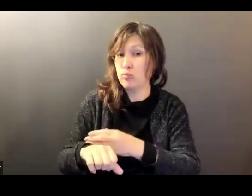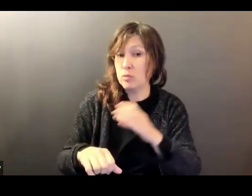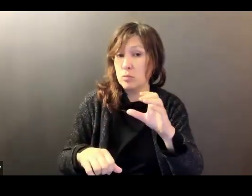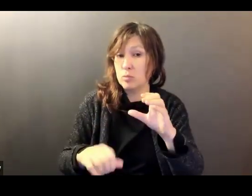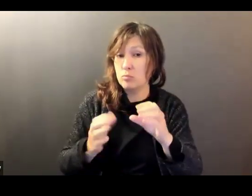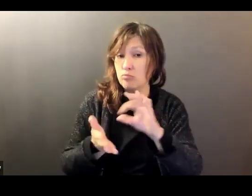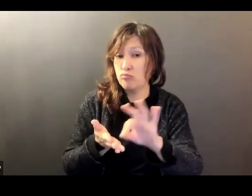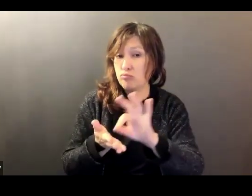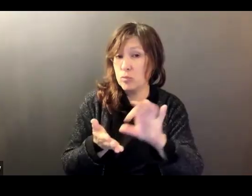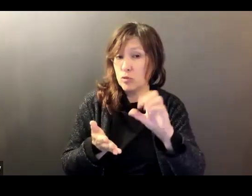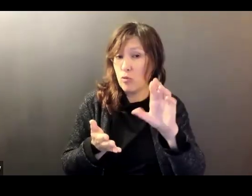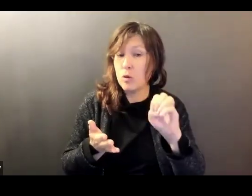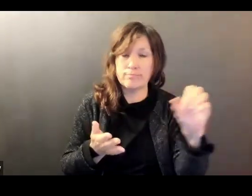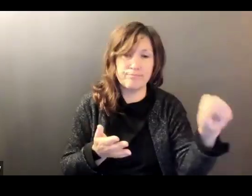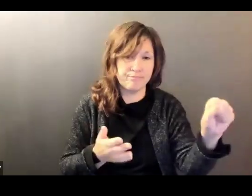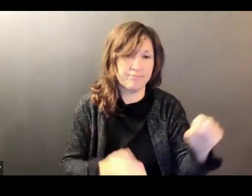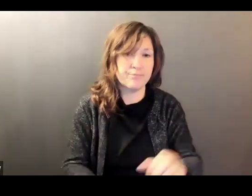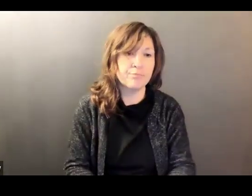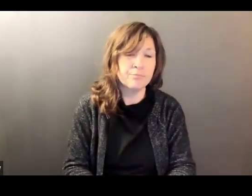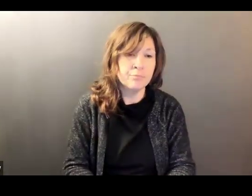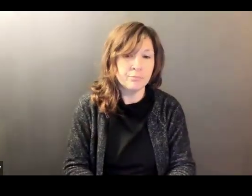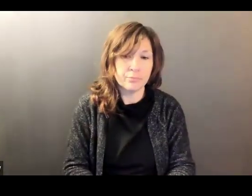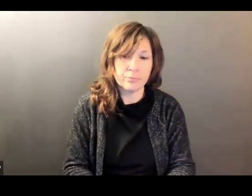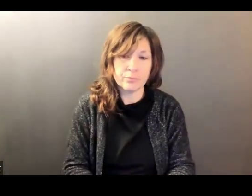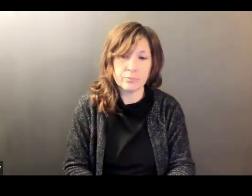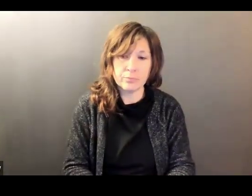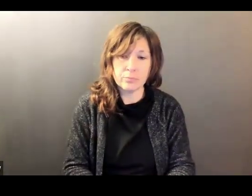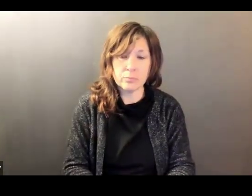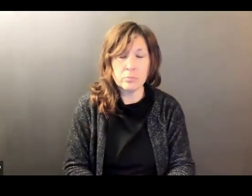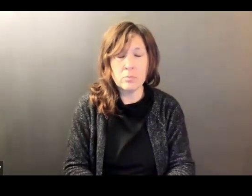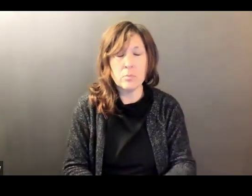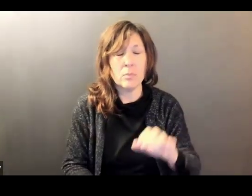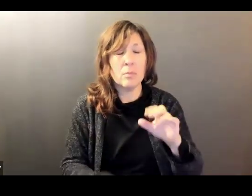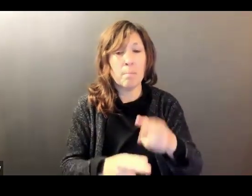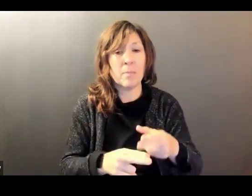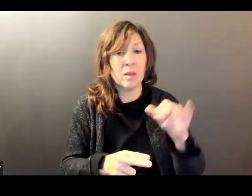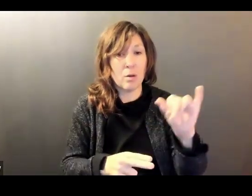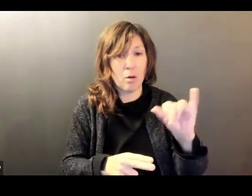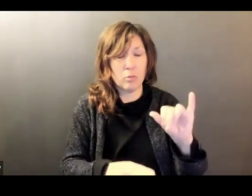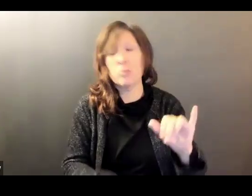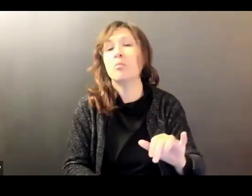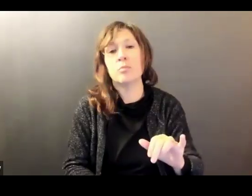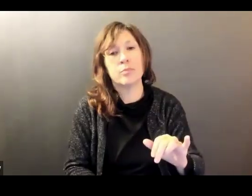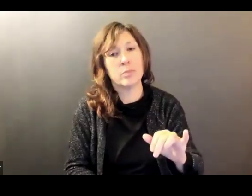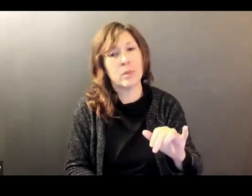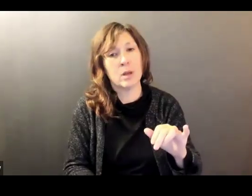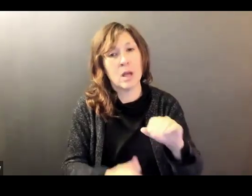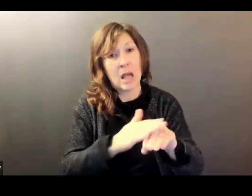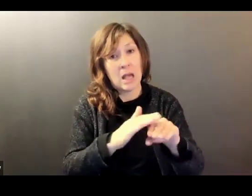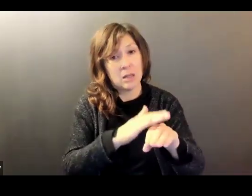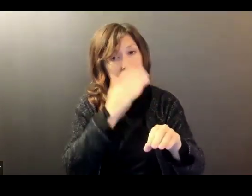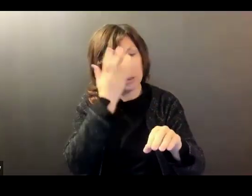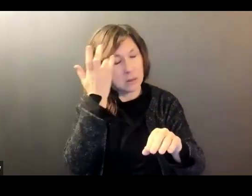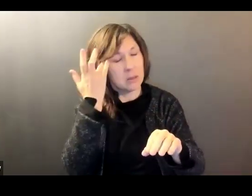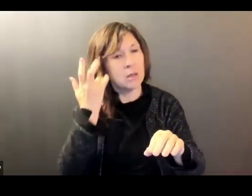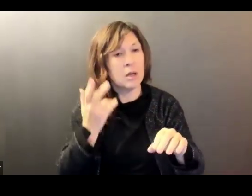in seeing. So I also want to highlight that we focus on access for our